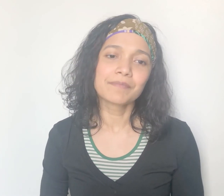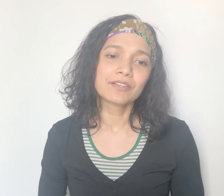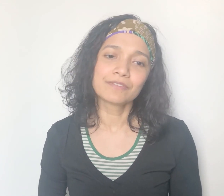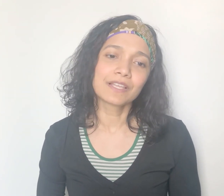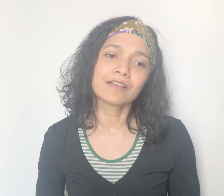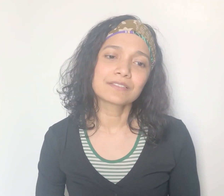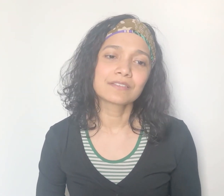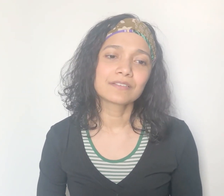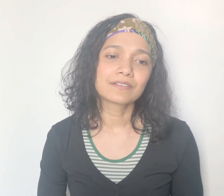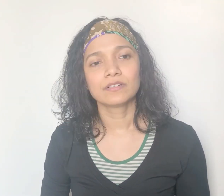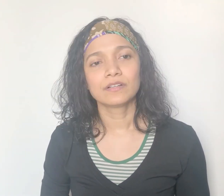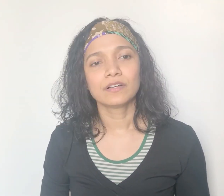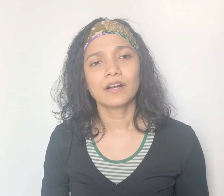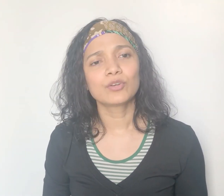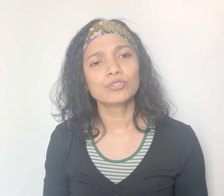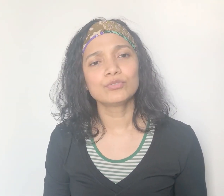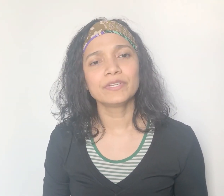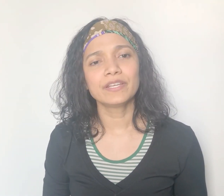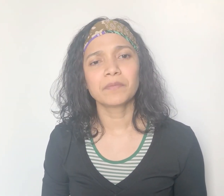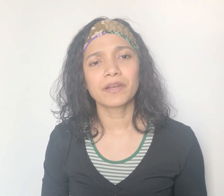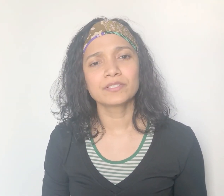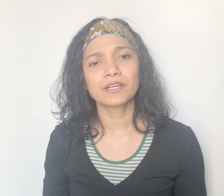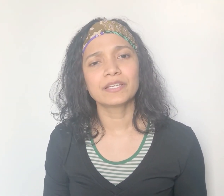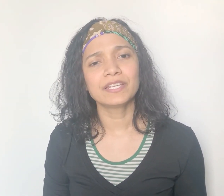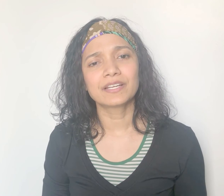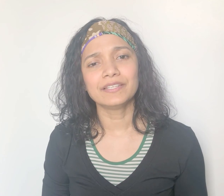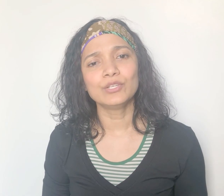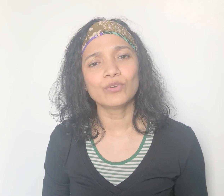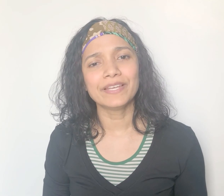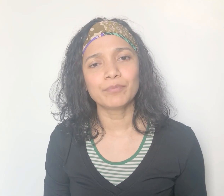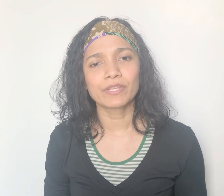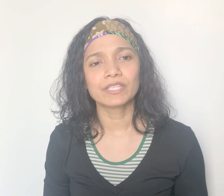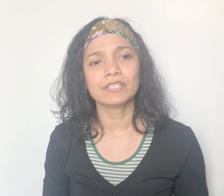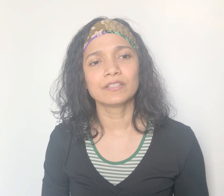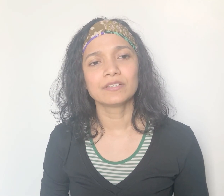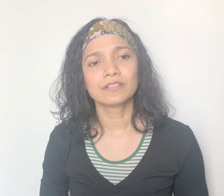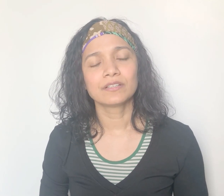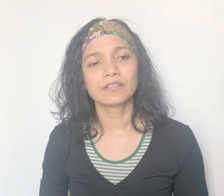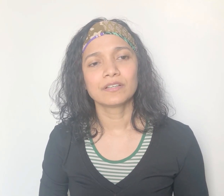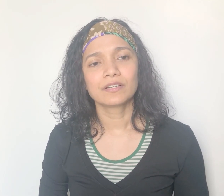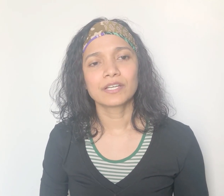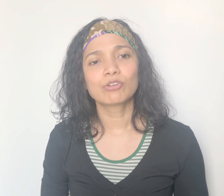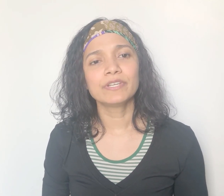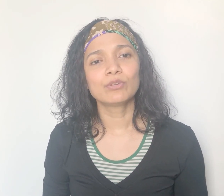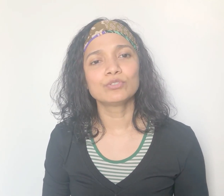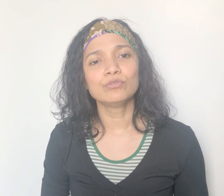middle of class. Aa roju nundi na manasu anni gallilo vellipoyindi. Gadakonni rojuluga